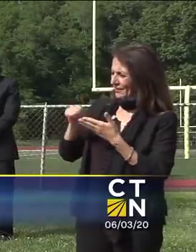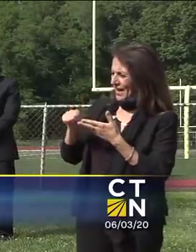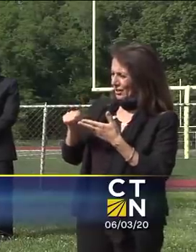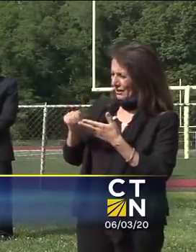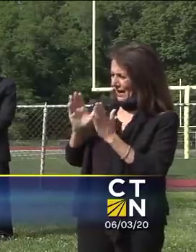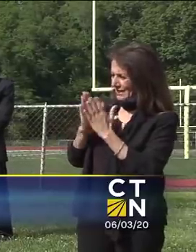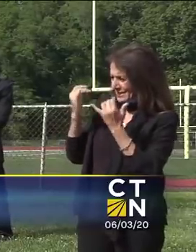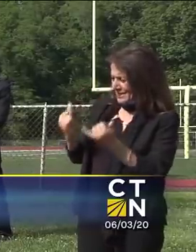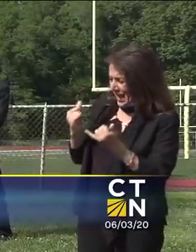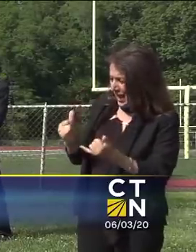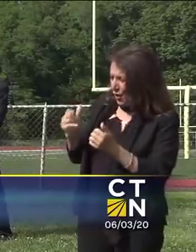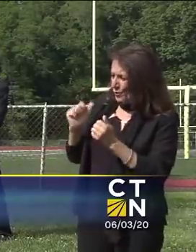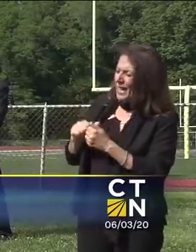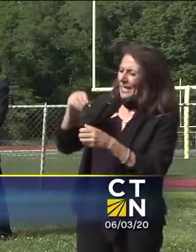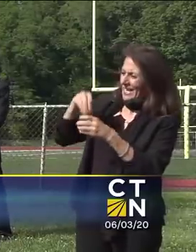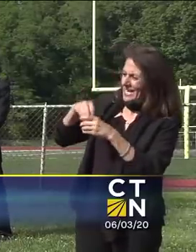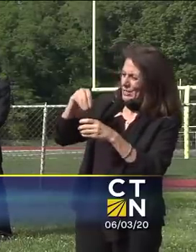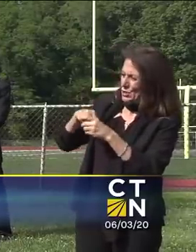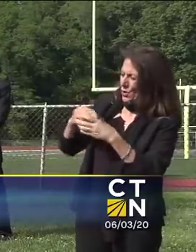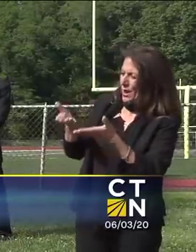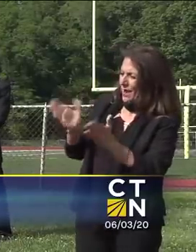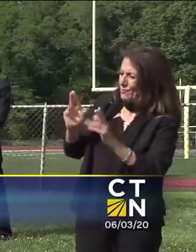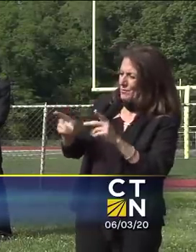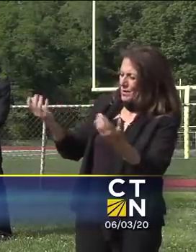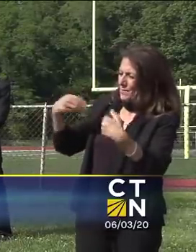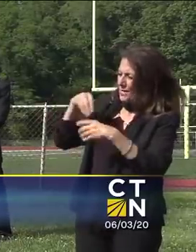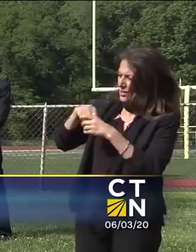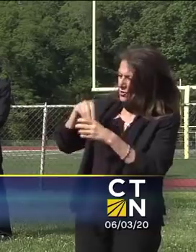indoor dining starting next Wednesday?